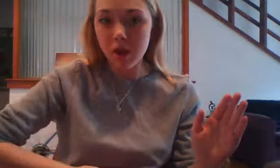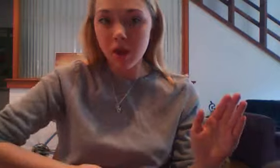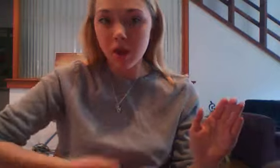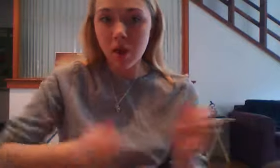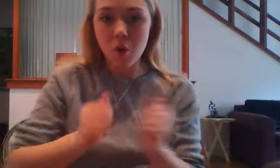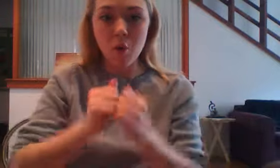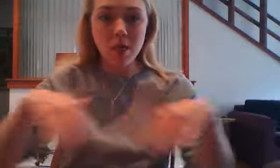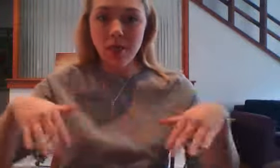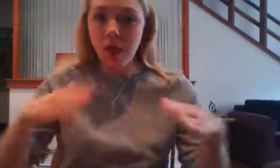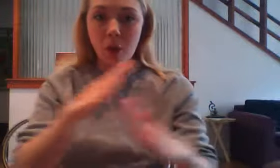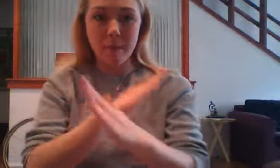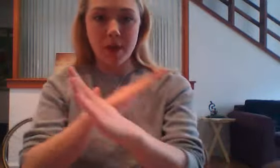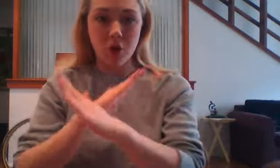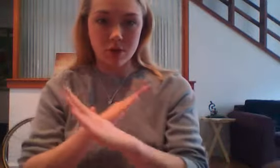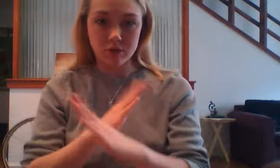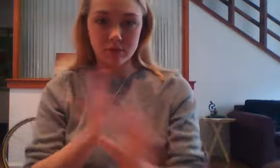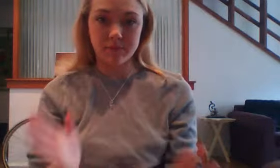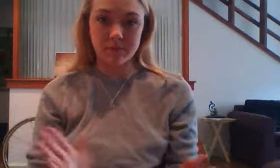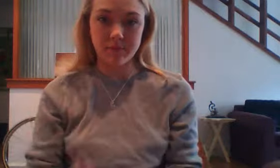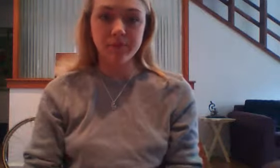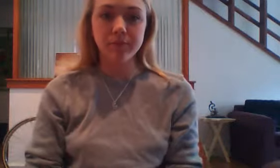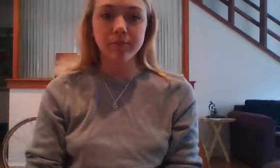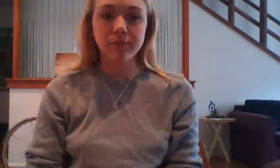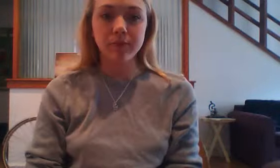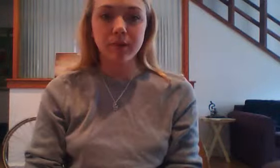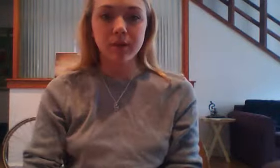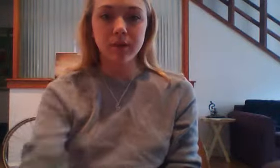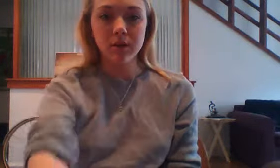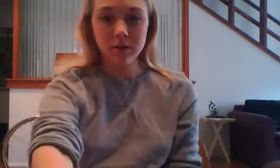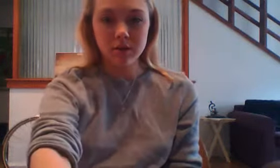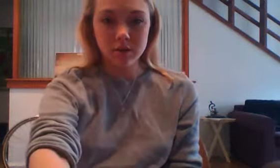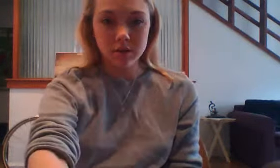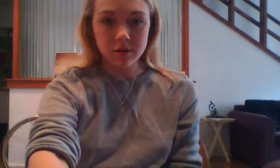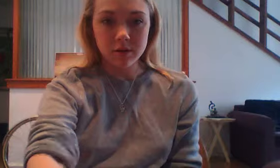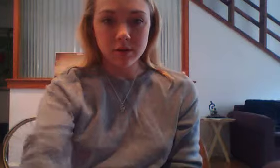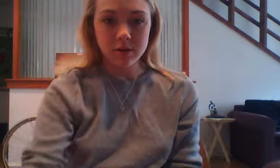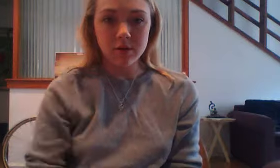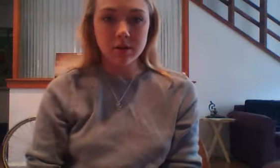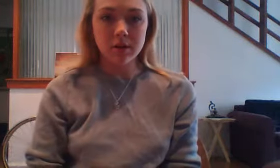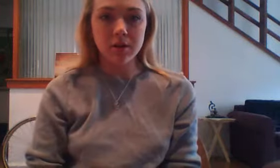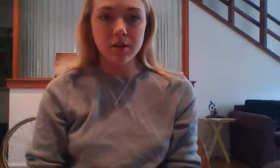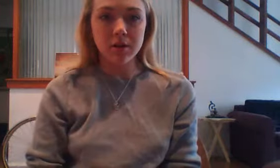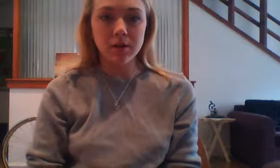through a couple of examples that kind of get you from the old thinking of accommodations to the new design.